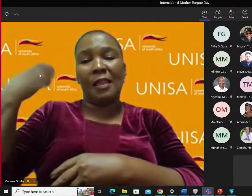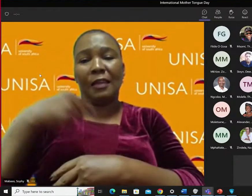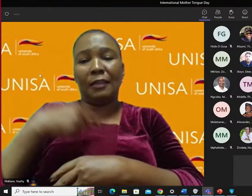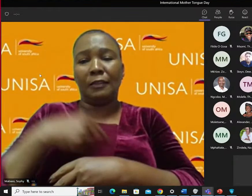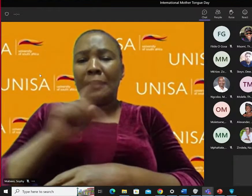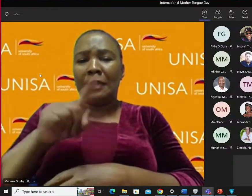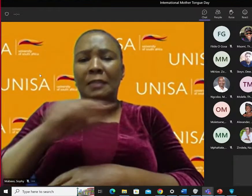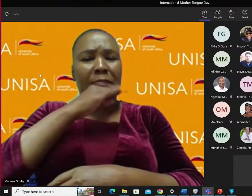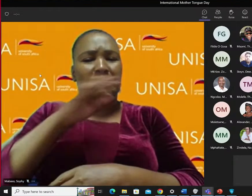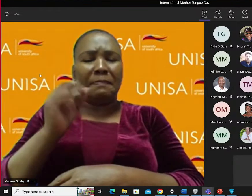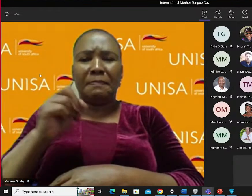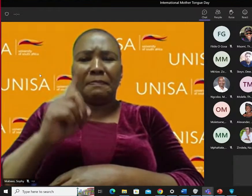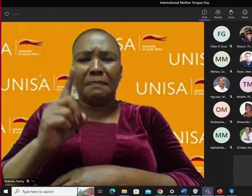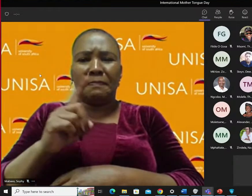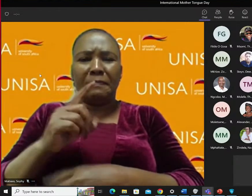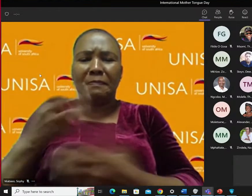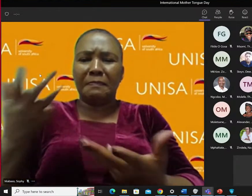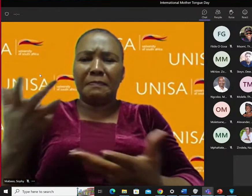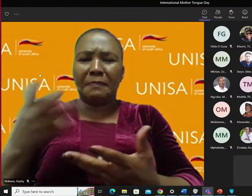What's the word?